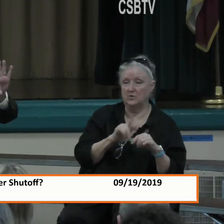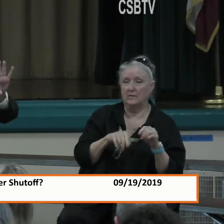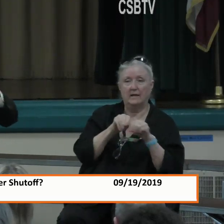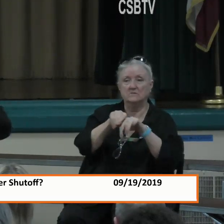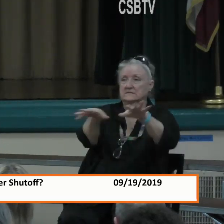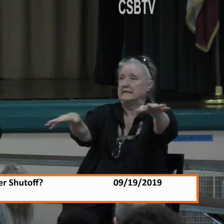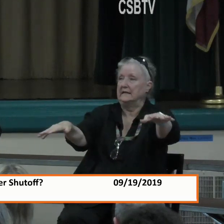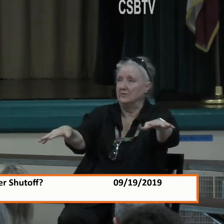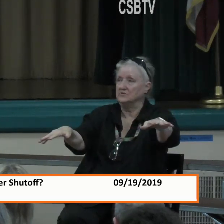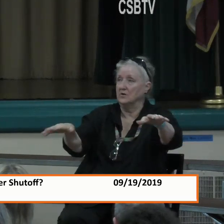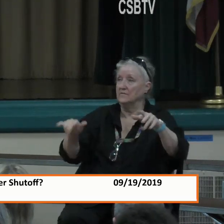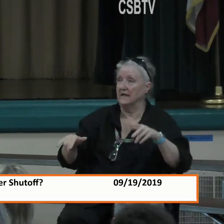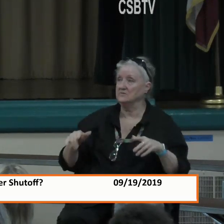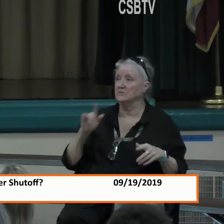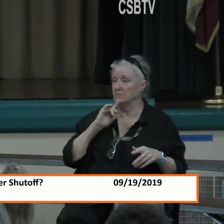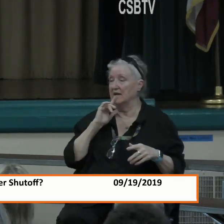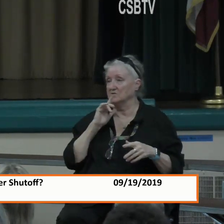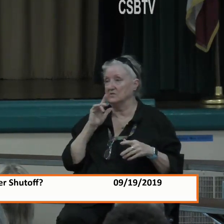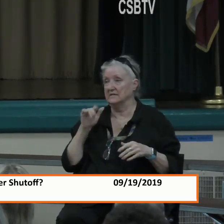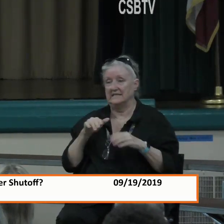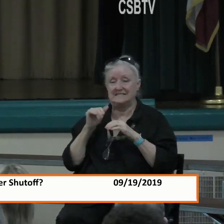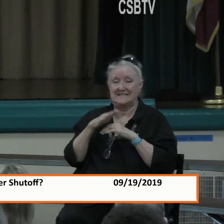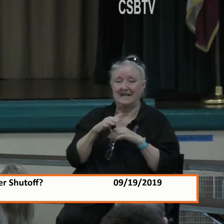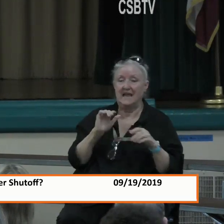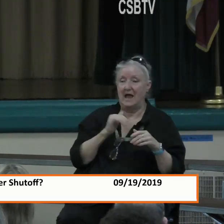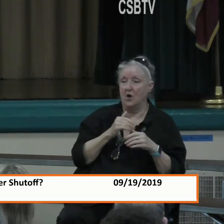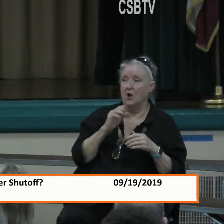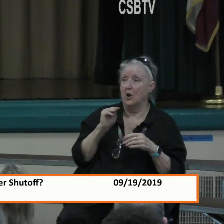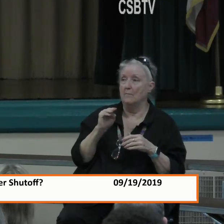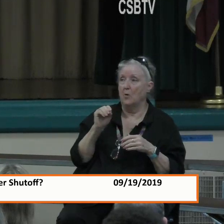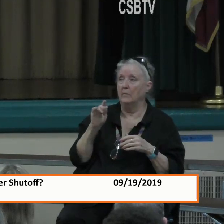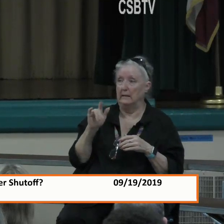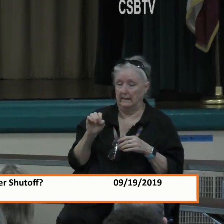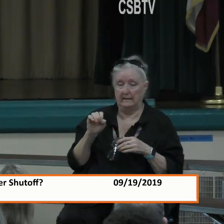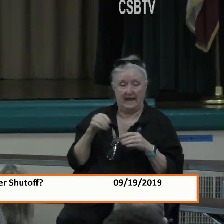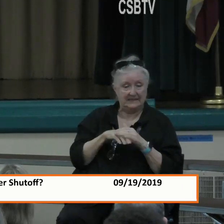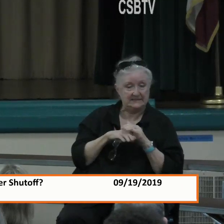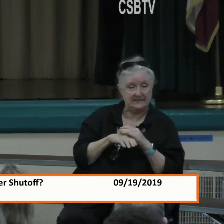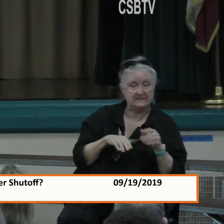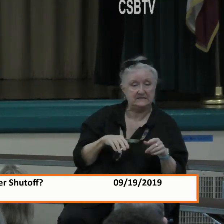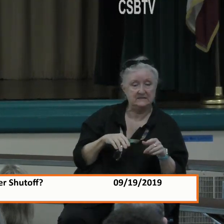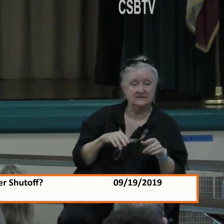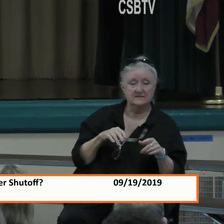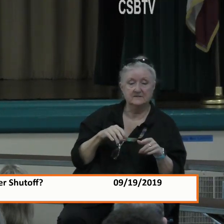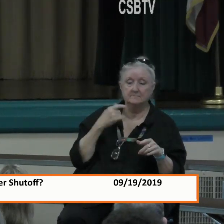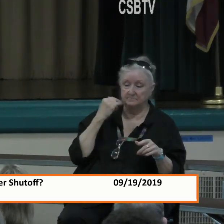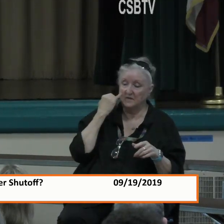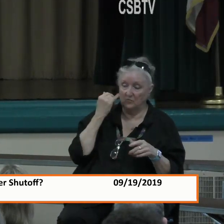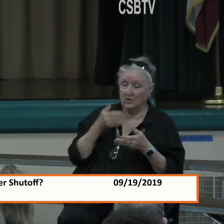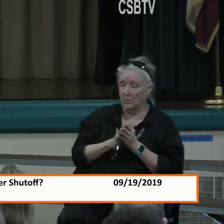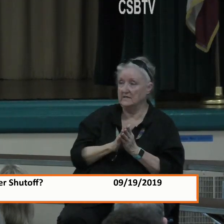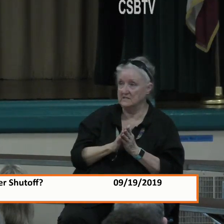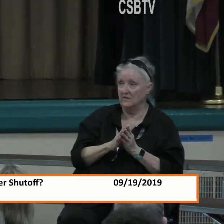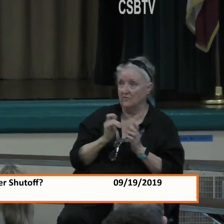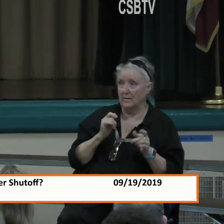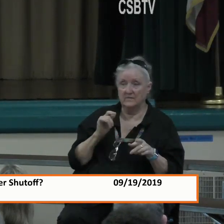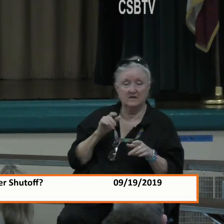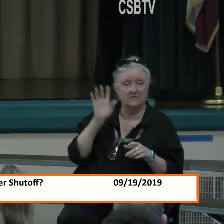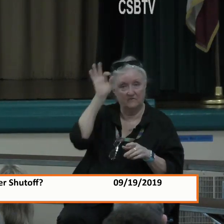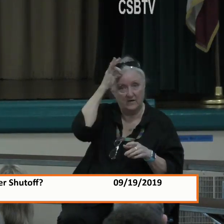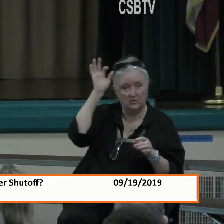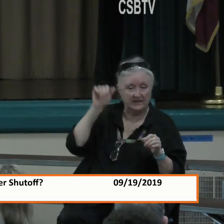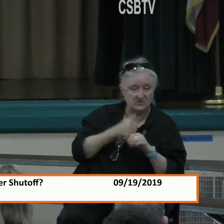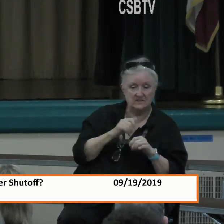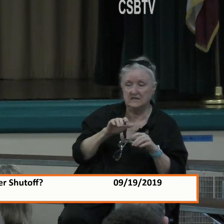out. So that's when we actually deploy our mobile assets upon request, whether it be from a federal